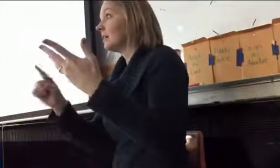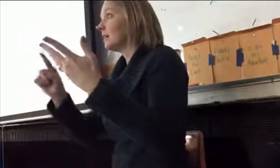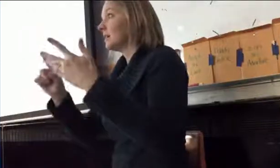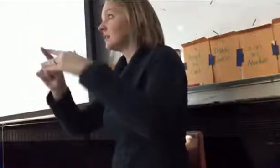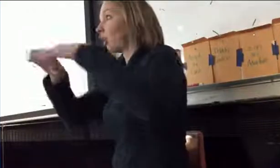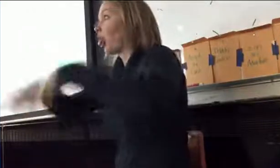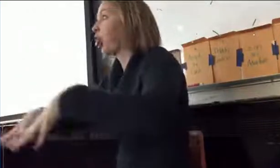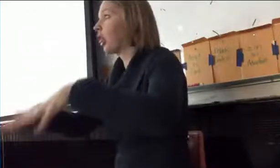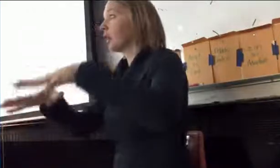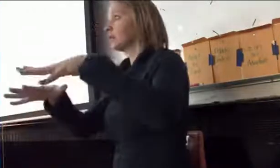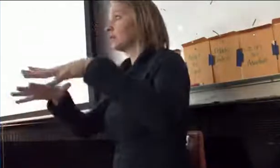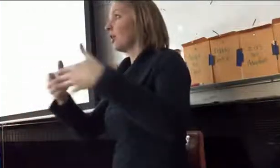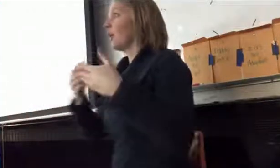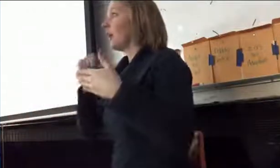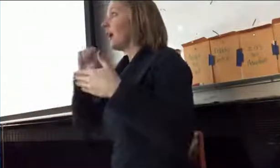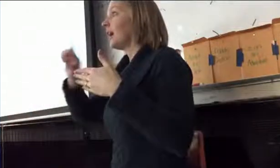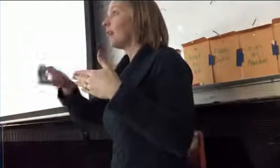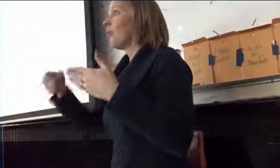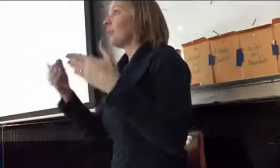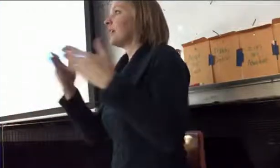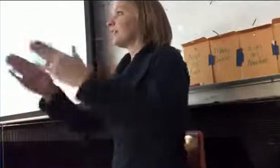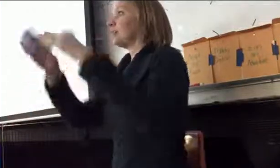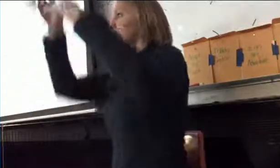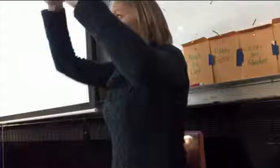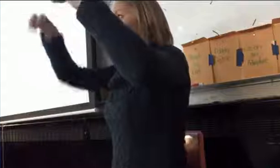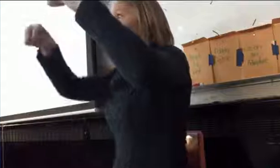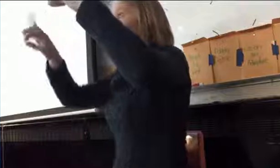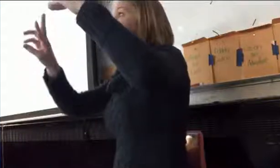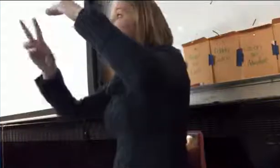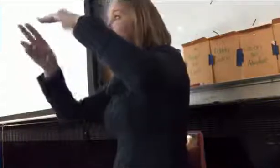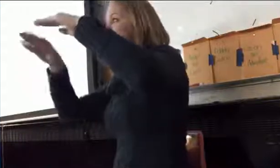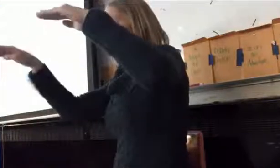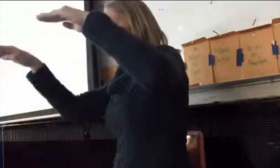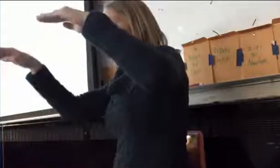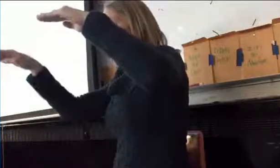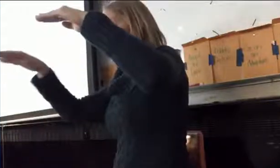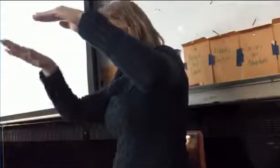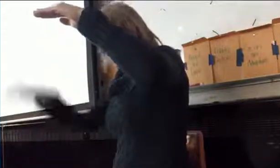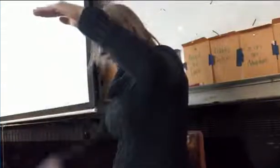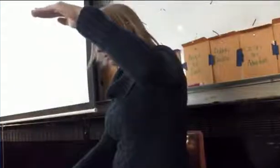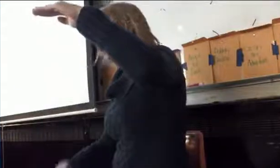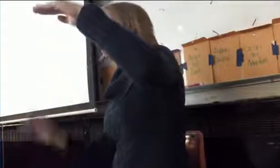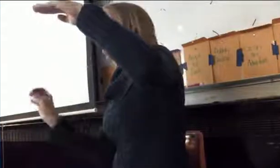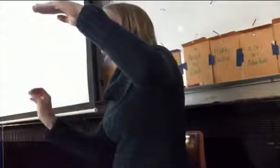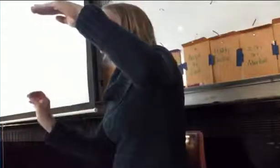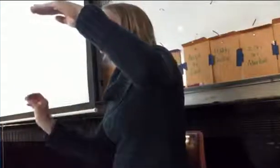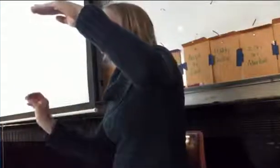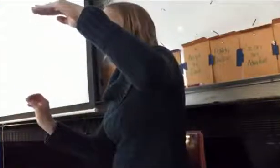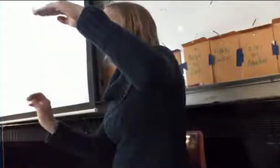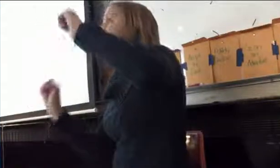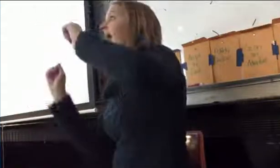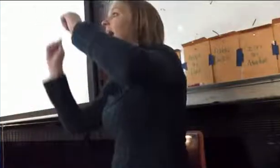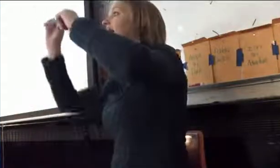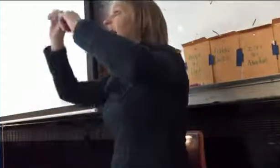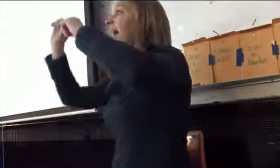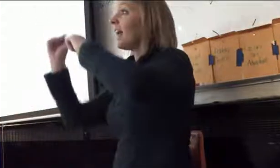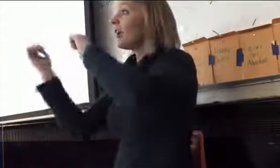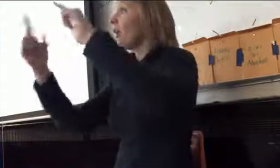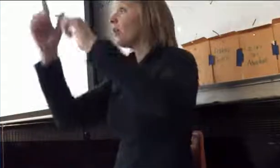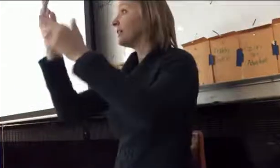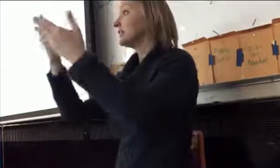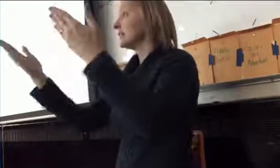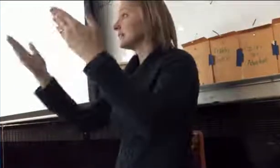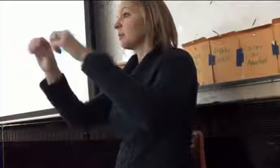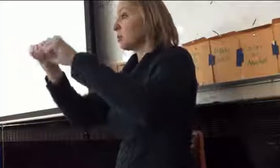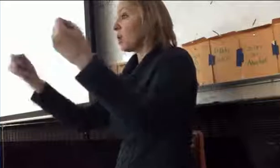a fire escape that can only allow you to go down to the 6th floor, and they all broke. So now women are trying